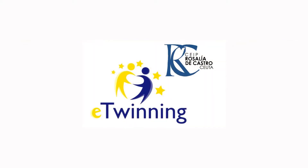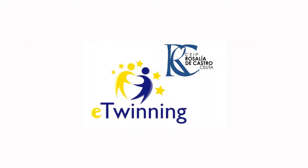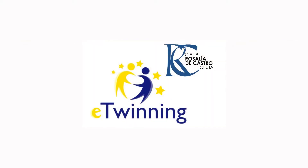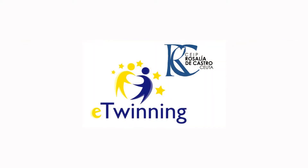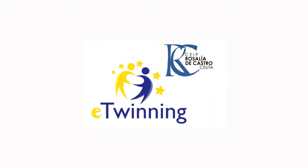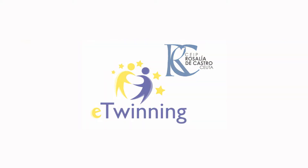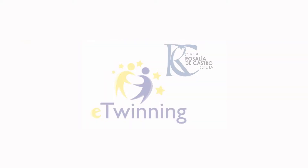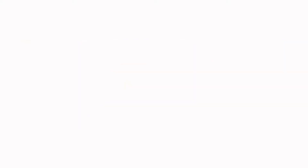from in family The wildlife and the wildlife wildlife wildlife wildlife